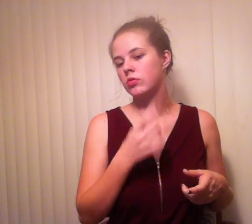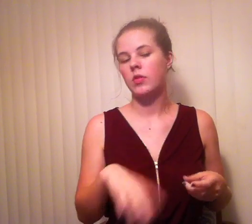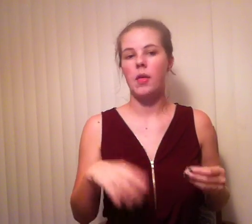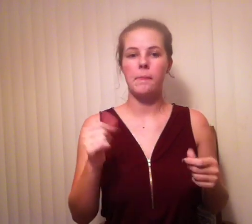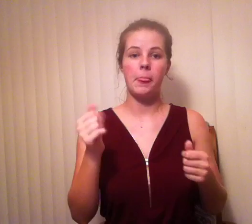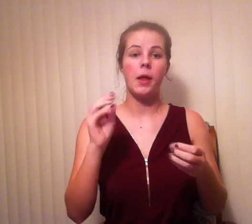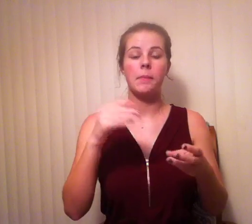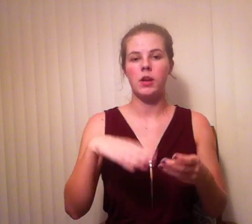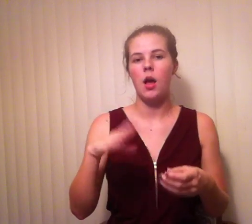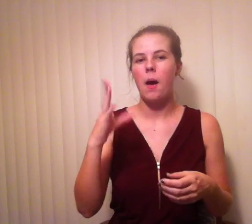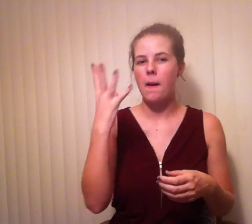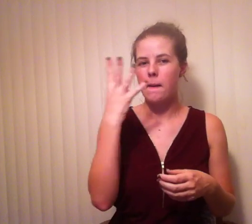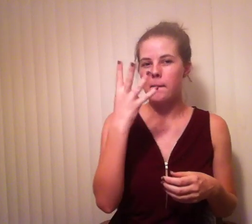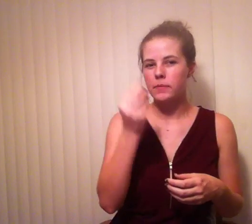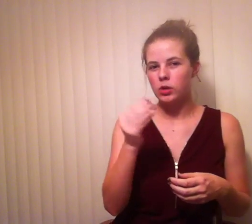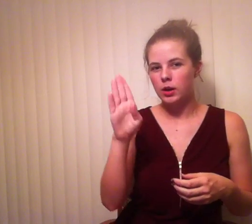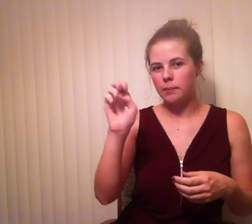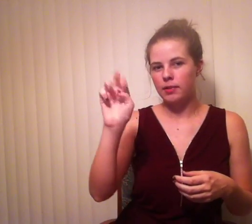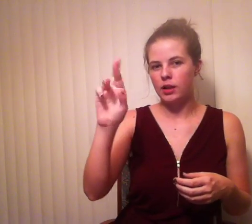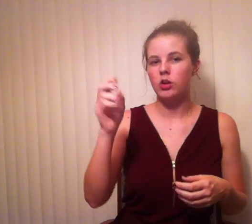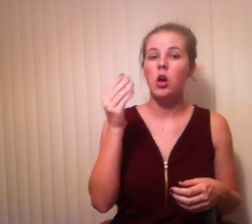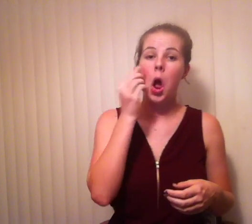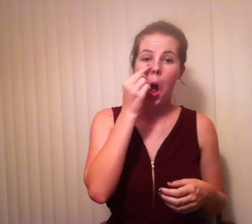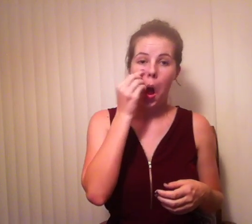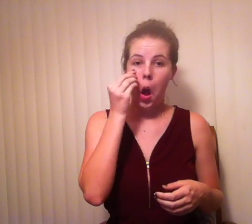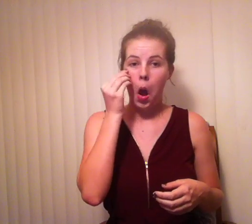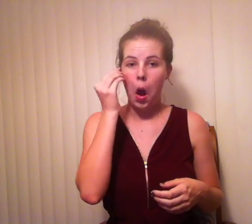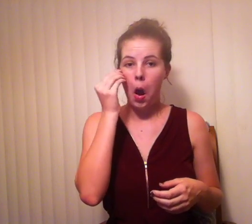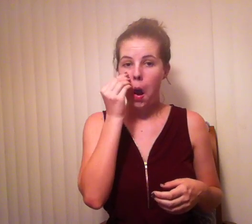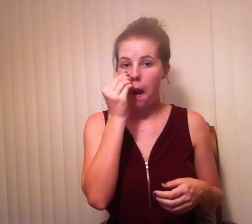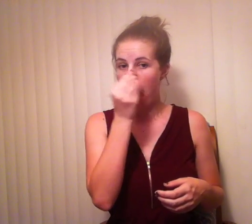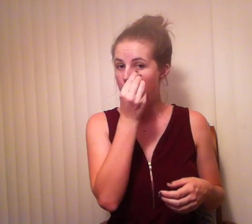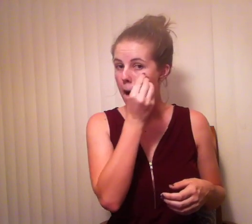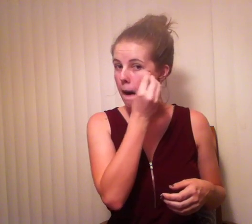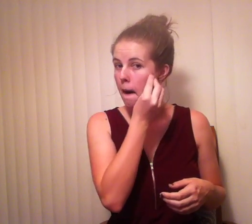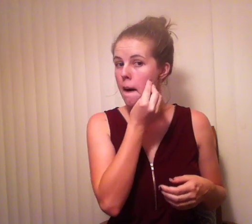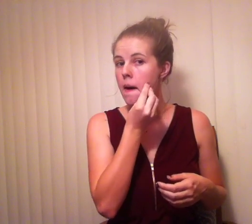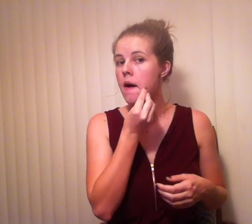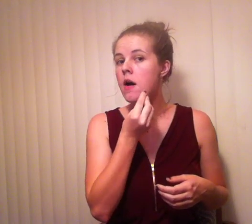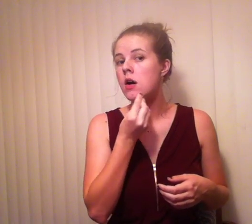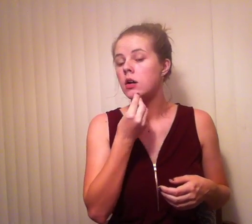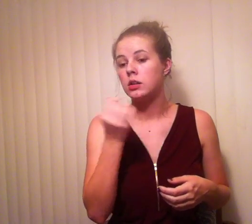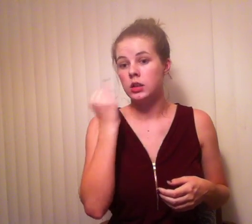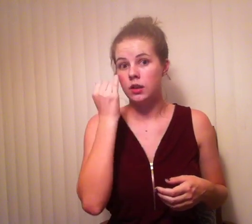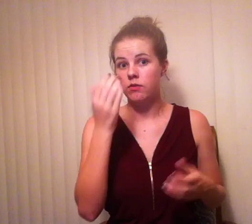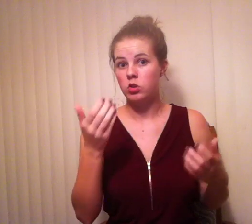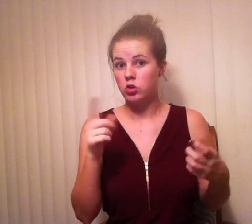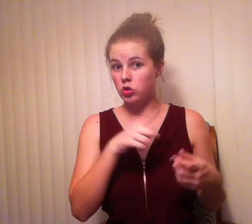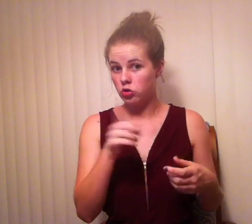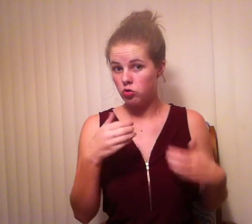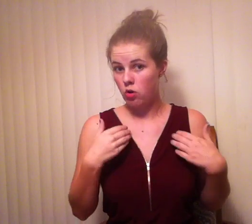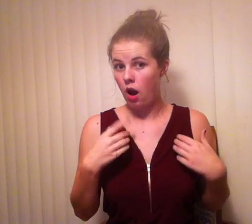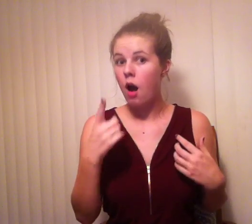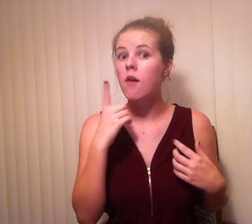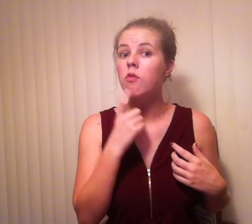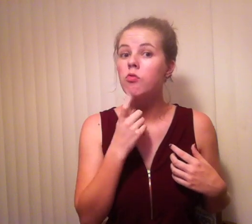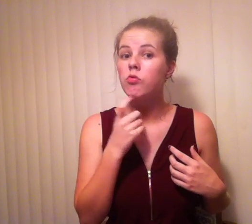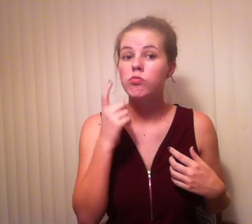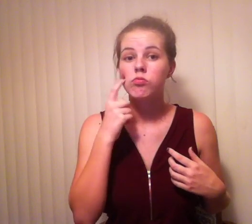and forth under the eyes and just blend it all out. If you have any spots, I find the best thing to do is to apply really, really